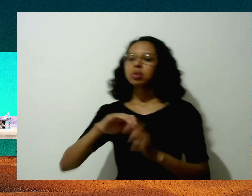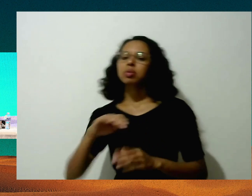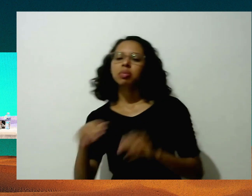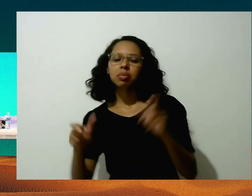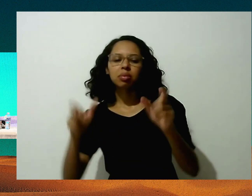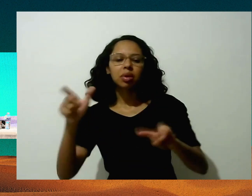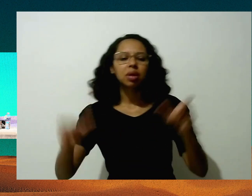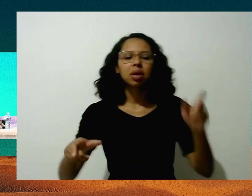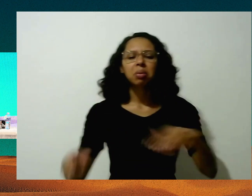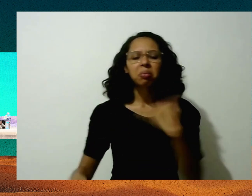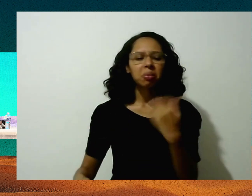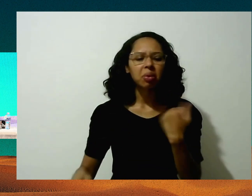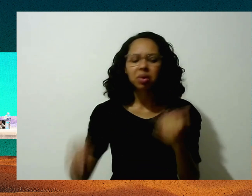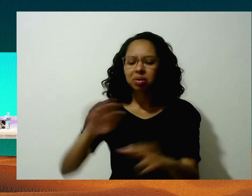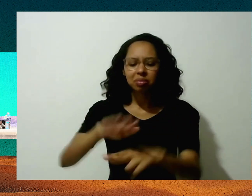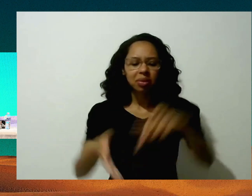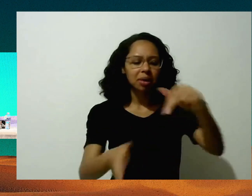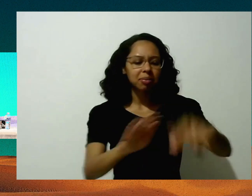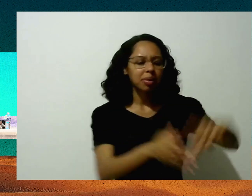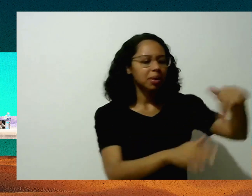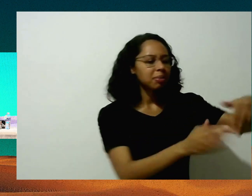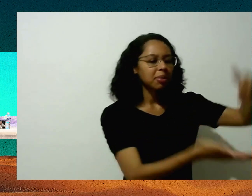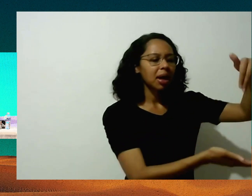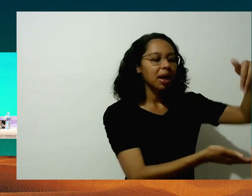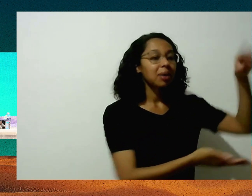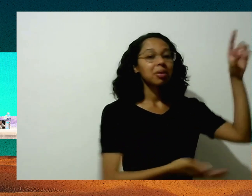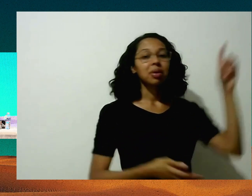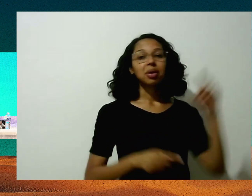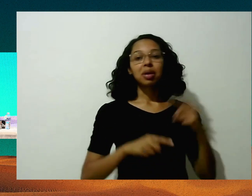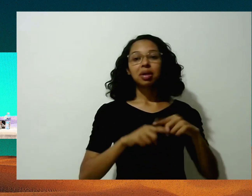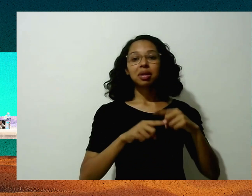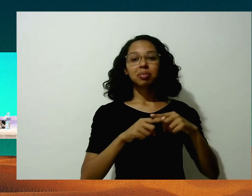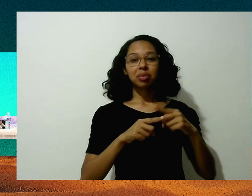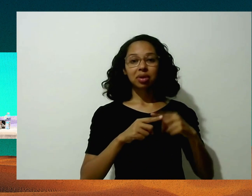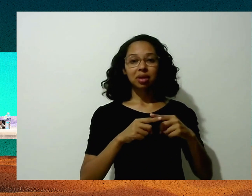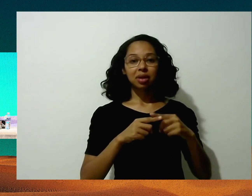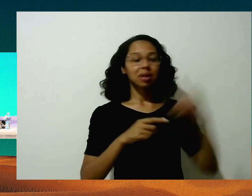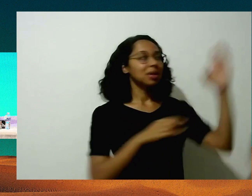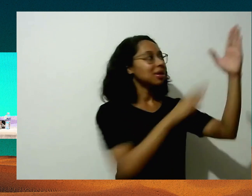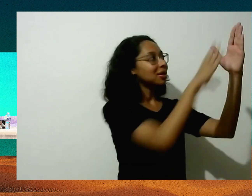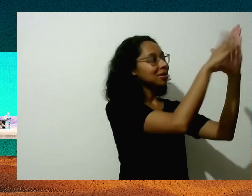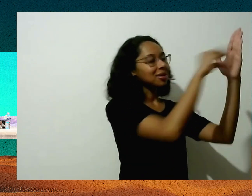fez. That means, saints, that when the Son resurrects